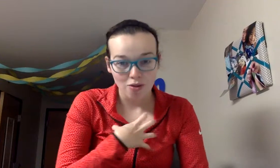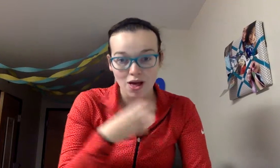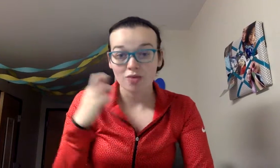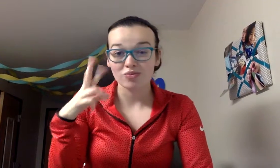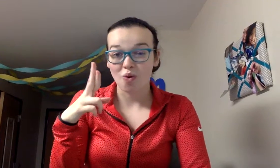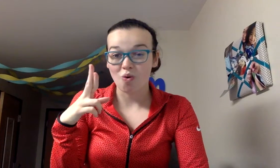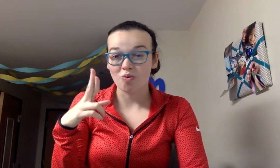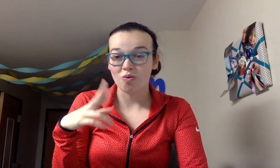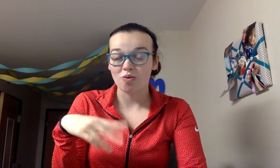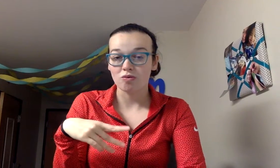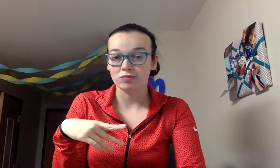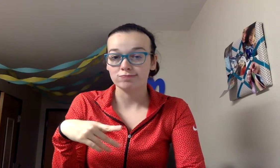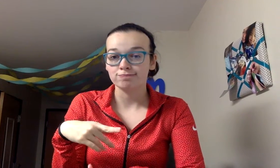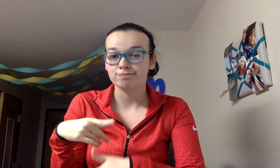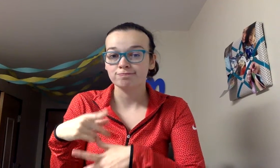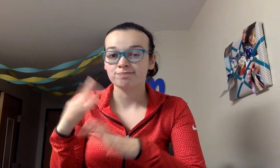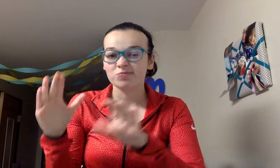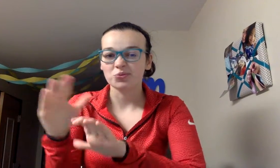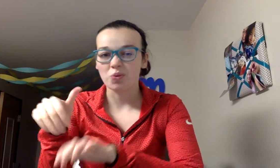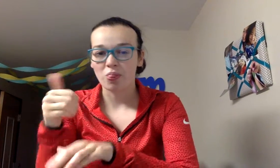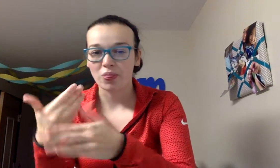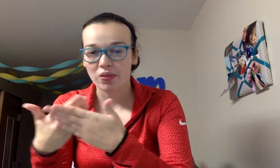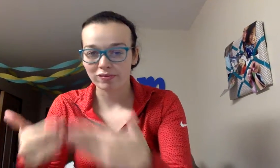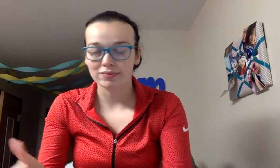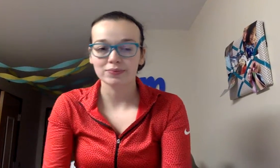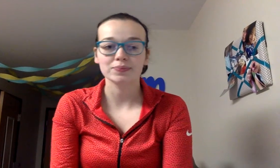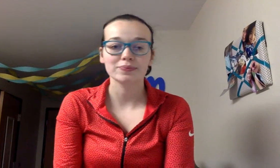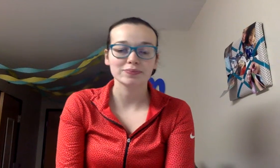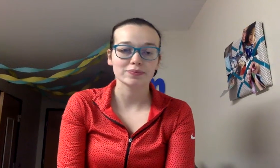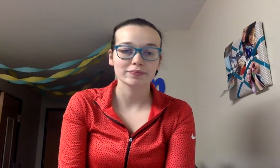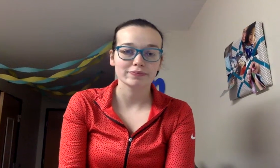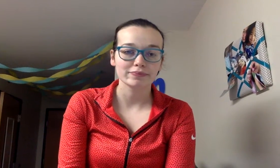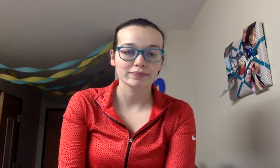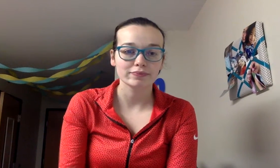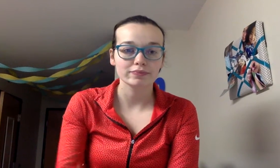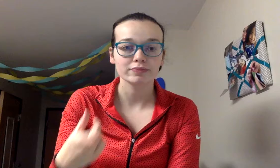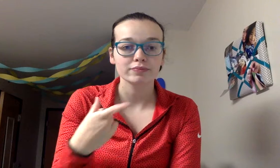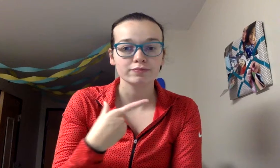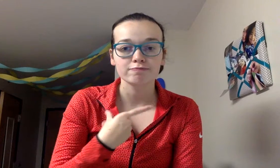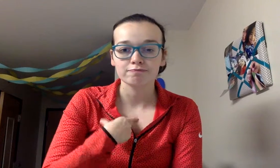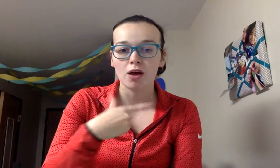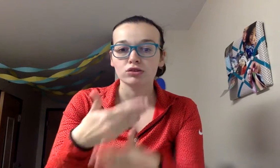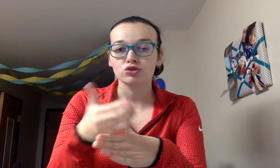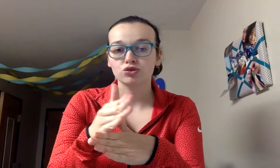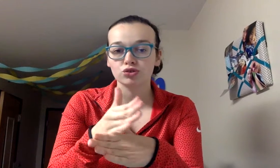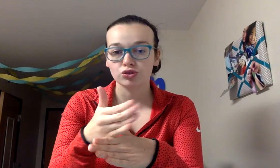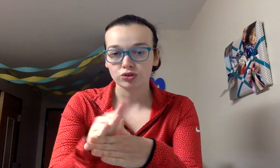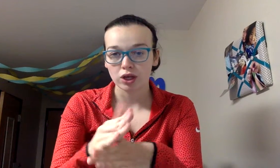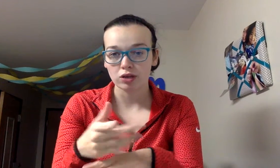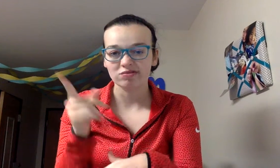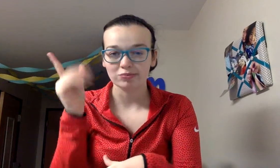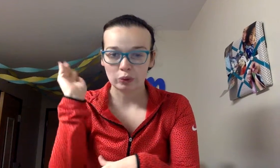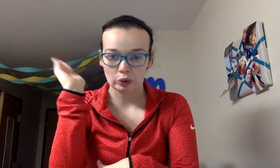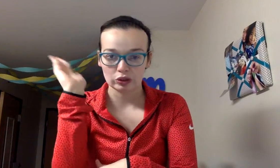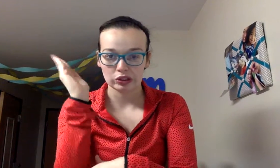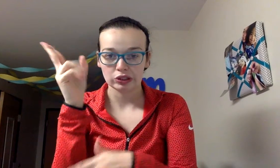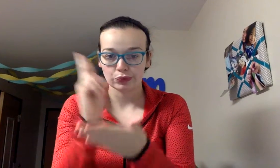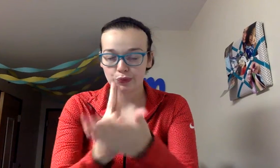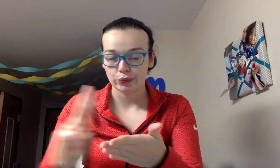Now, I told you this is part of the lecture series at Carnegie Mellon University, and it's important for you to know why I gave the talk.